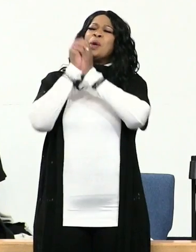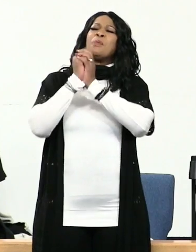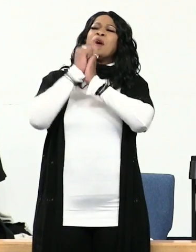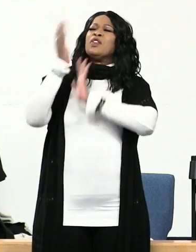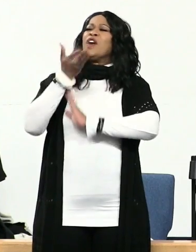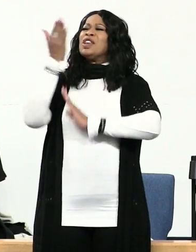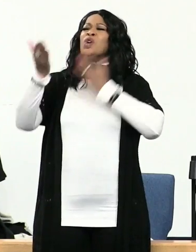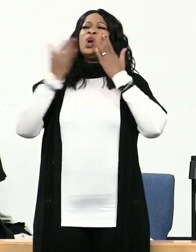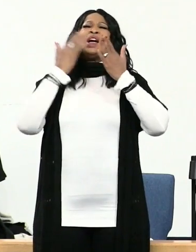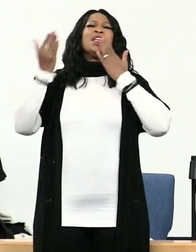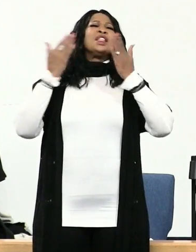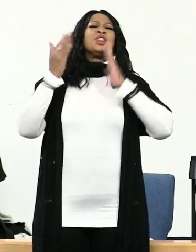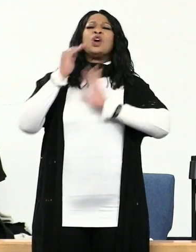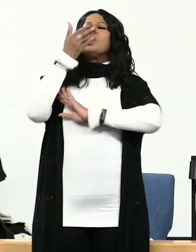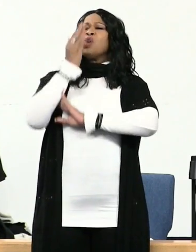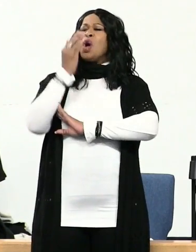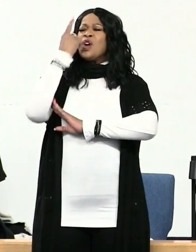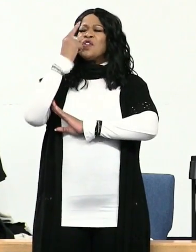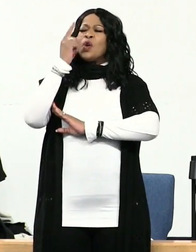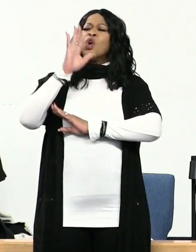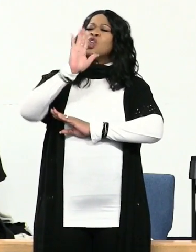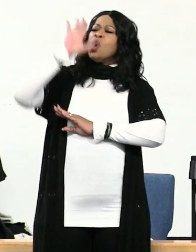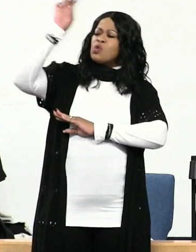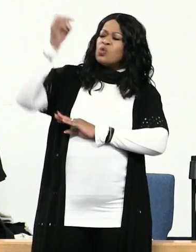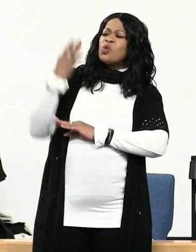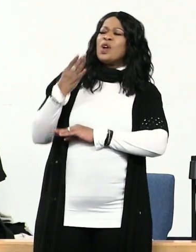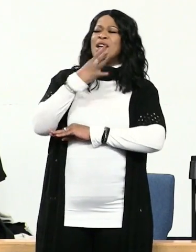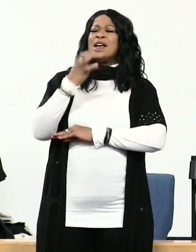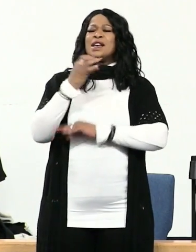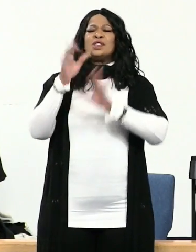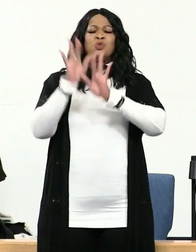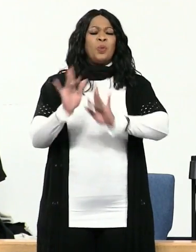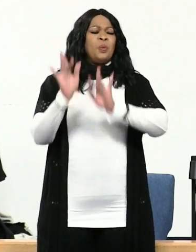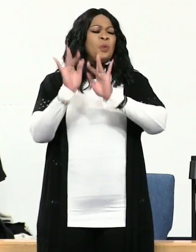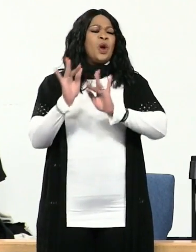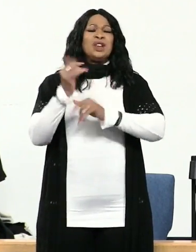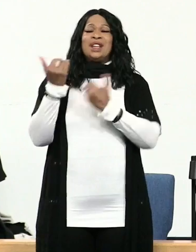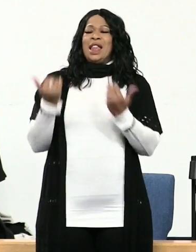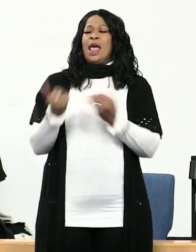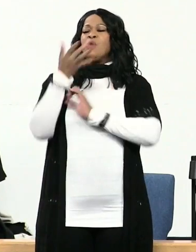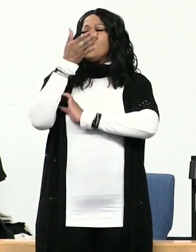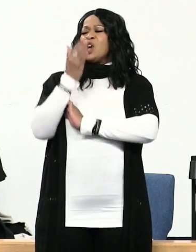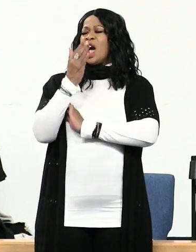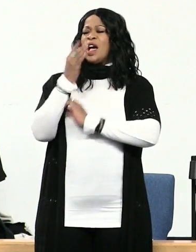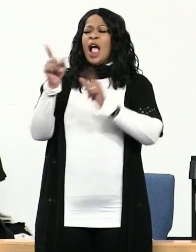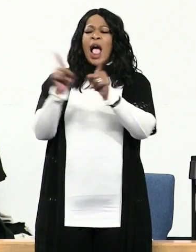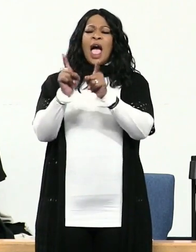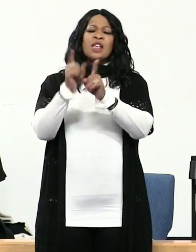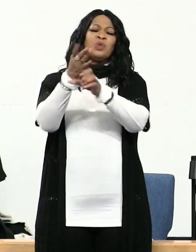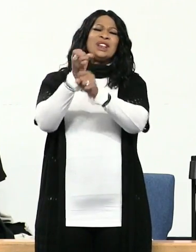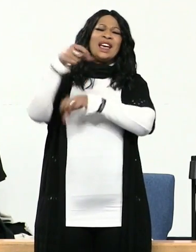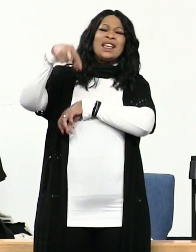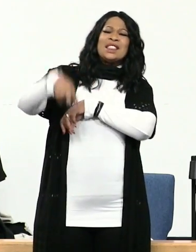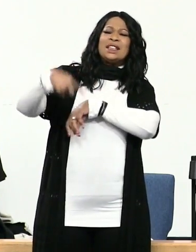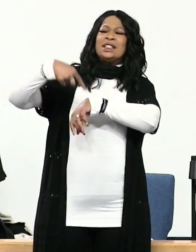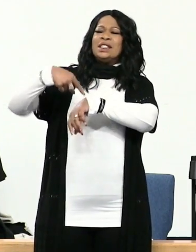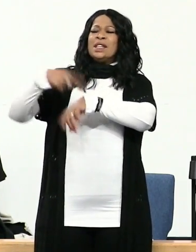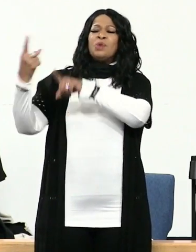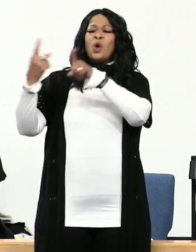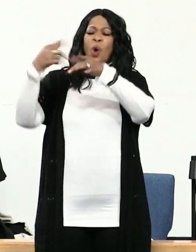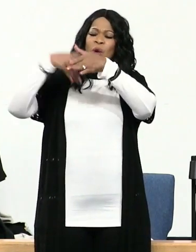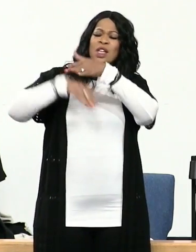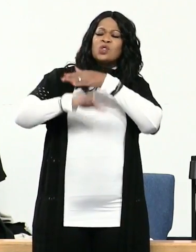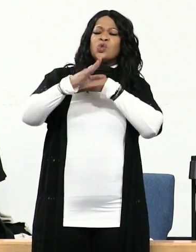you. Thank you, Father, for your grace and your mercy. Now, Father, as we take this time to go into your